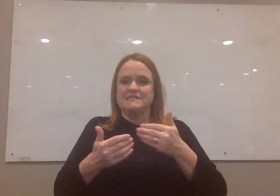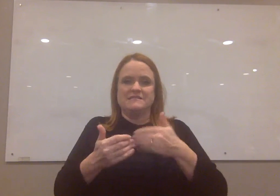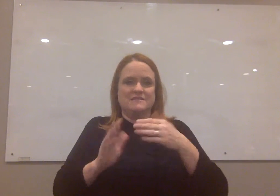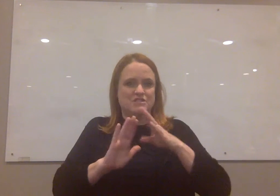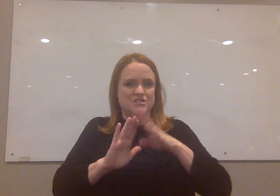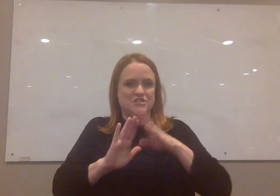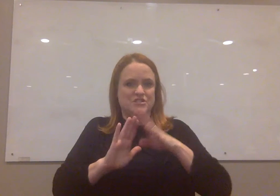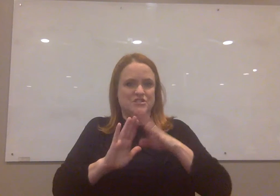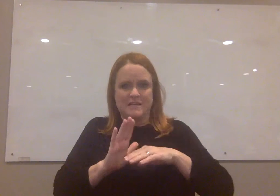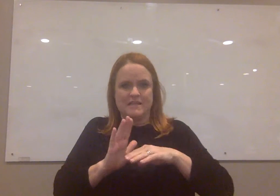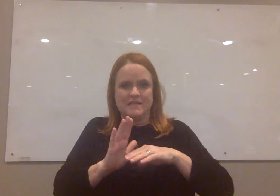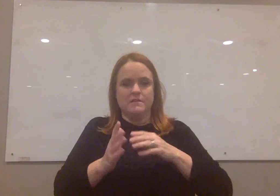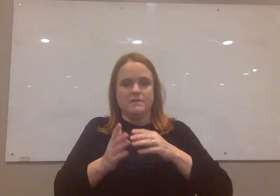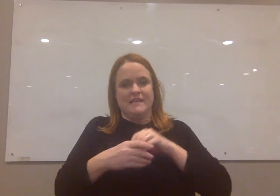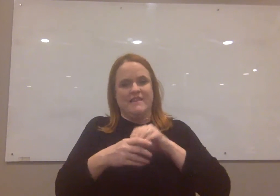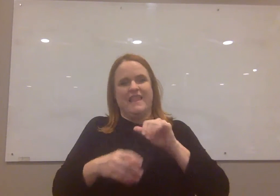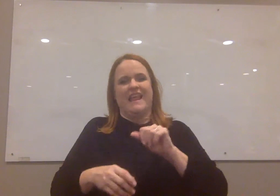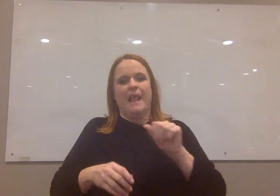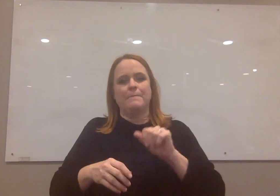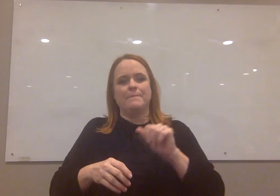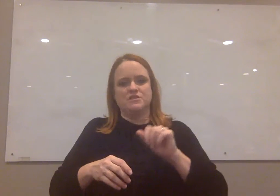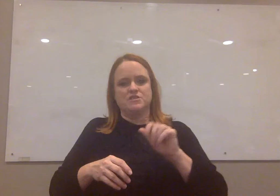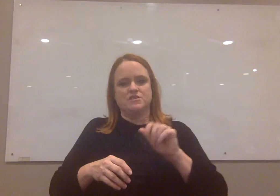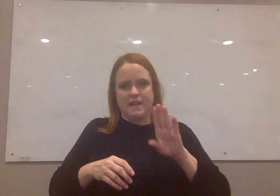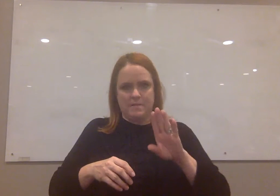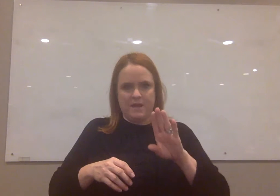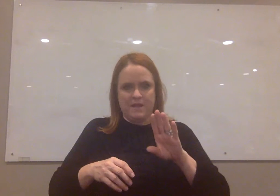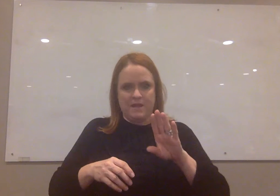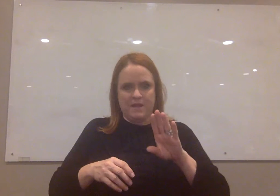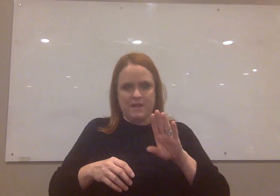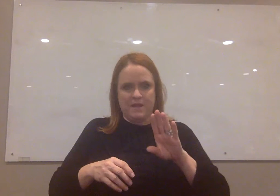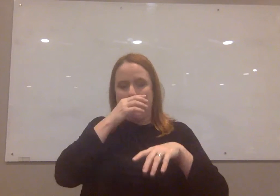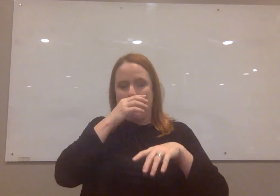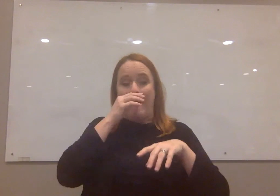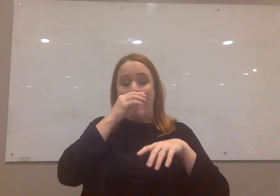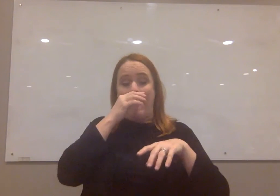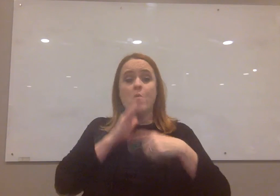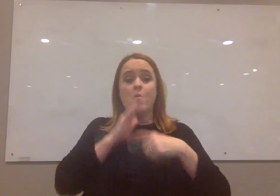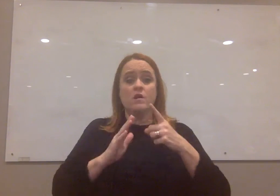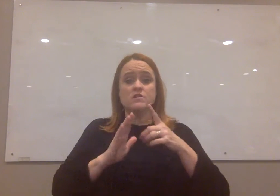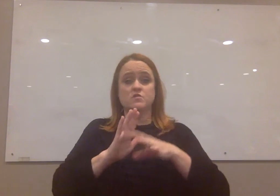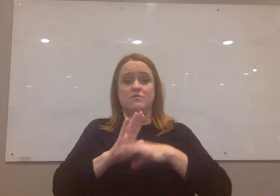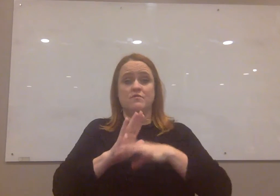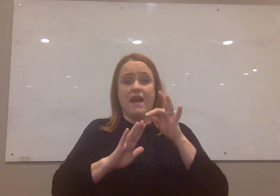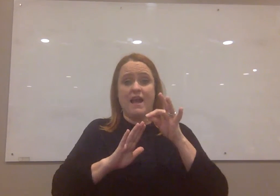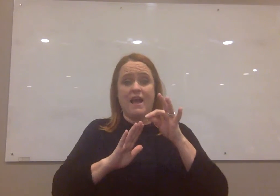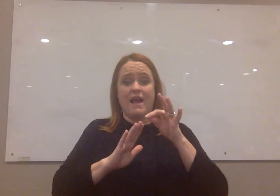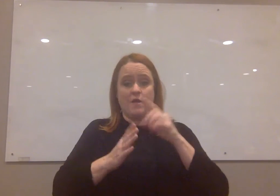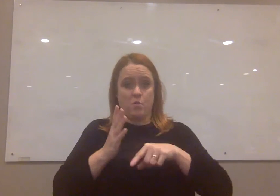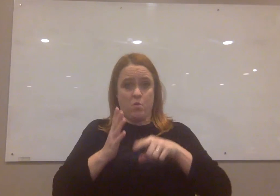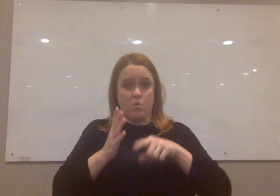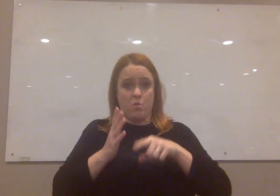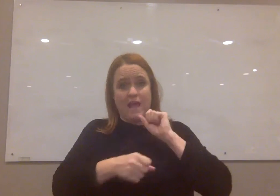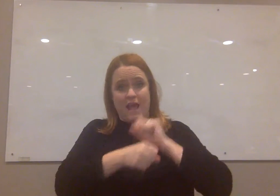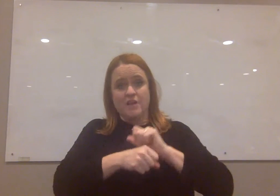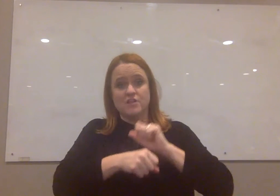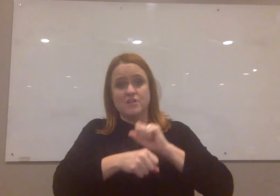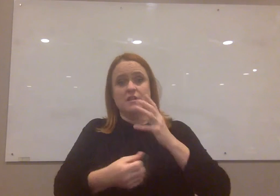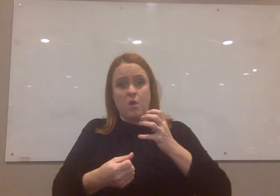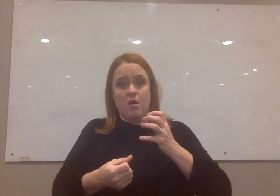across processes and nodes. And then once you find what you actually want, you go to disk and pull the blob,